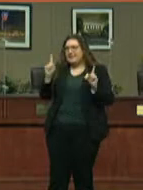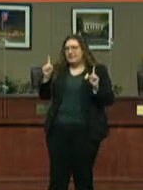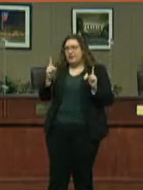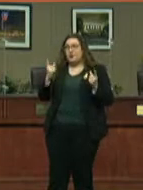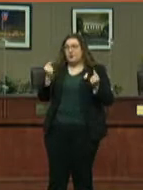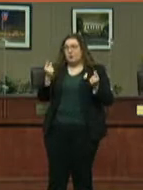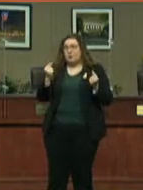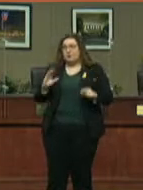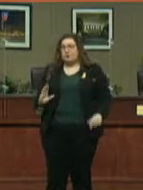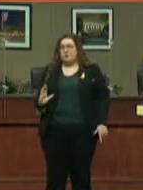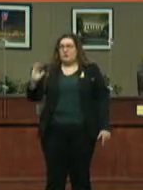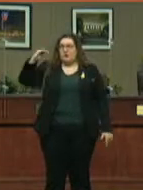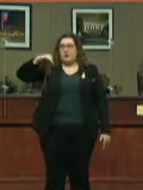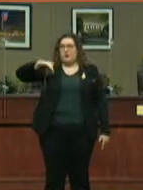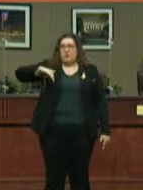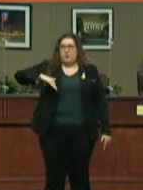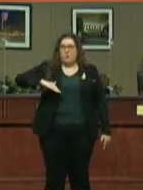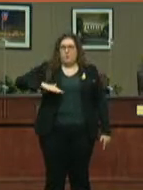the numbers.